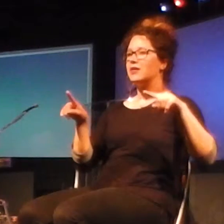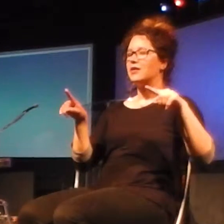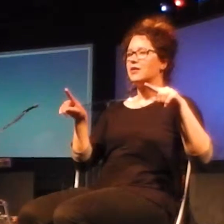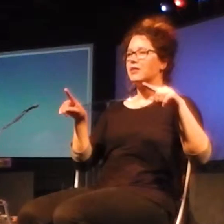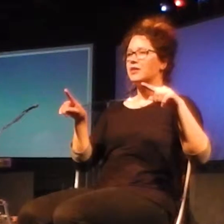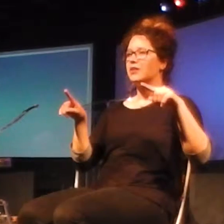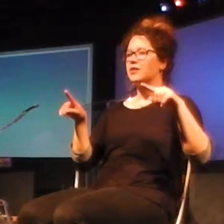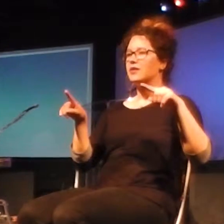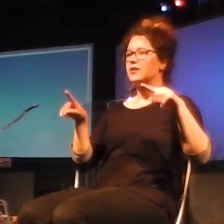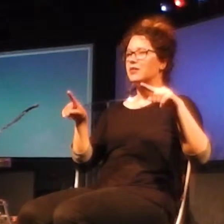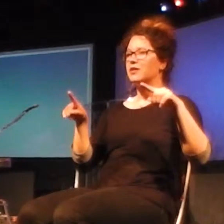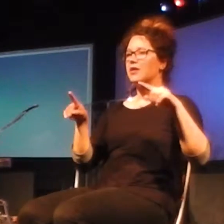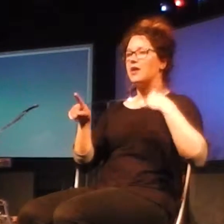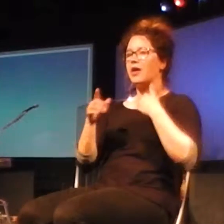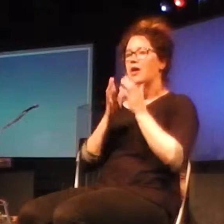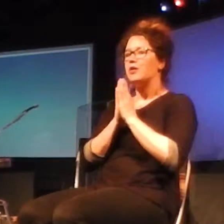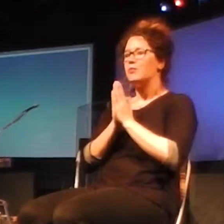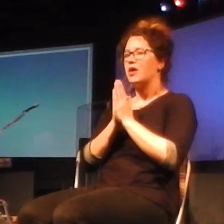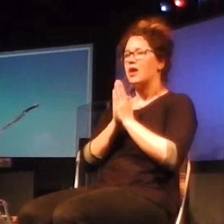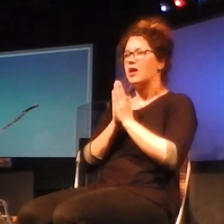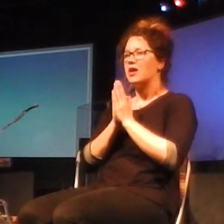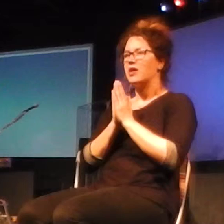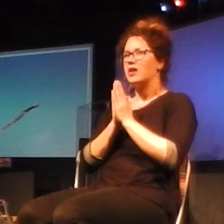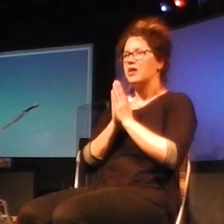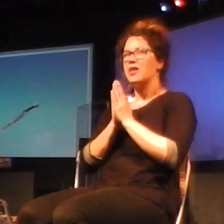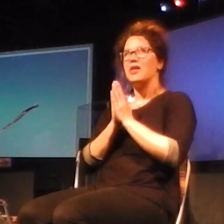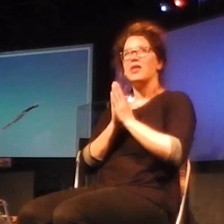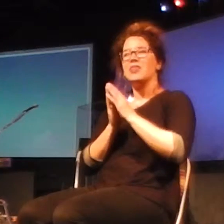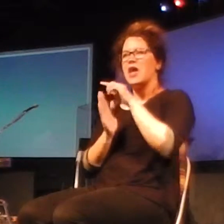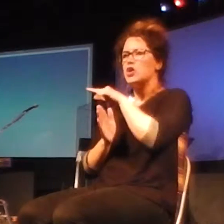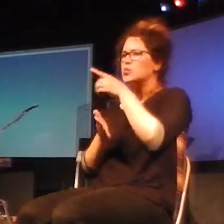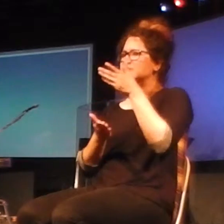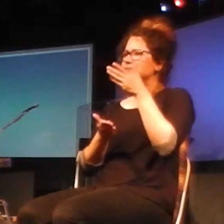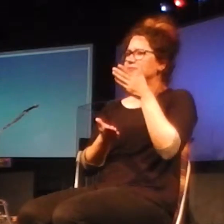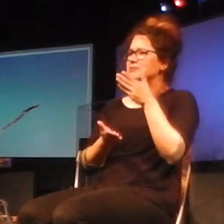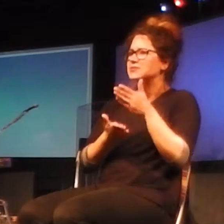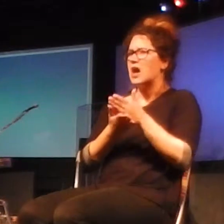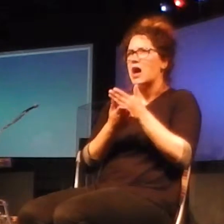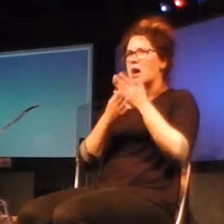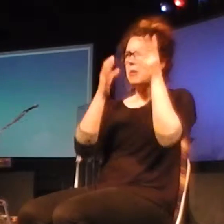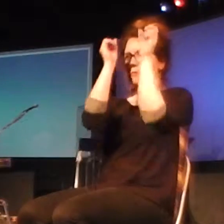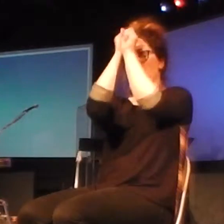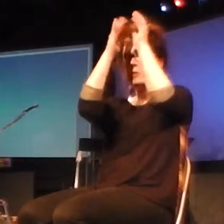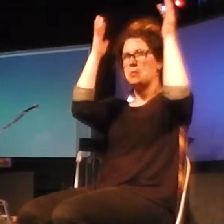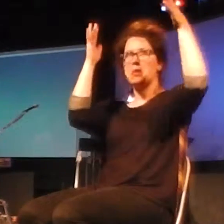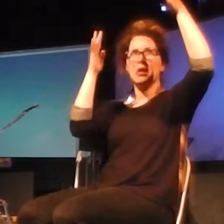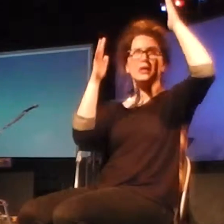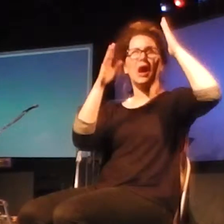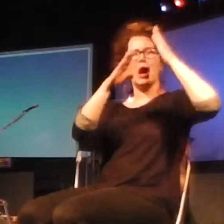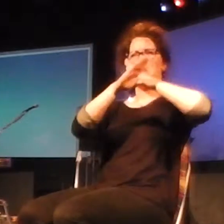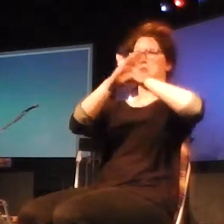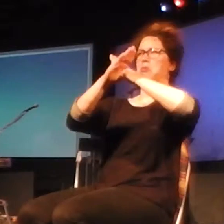stop believing in the God that protects us from suffering and pain and exile.